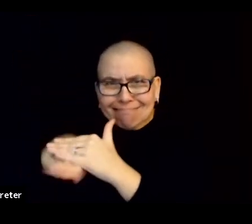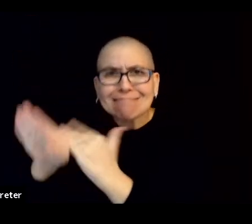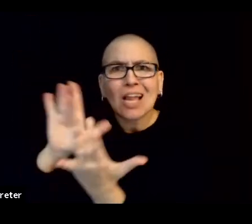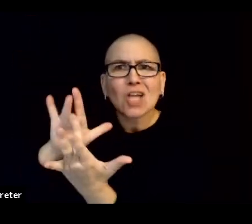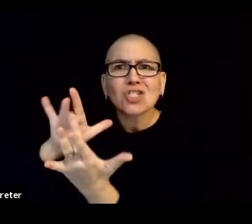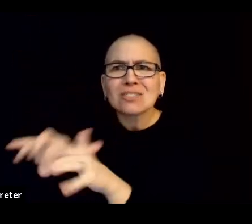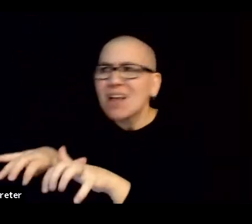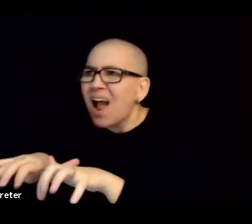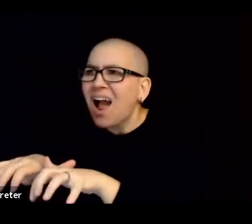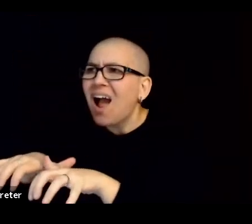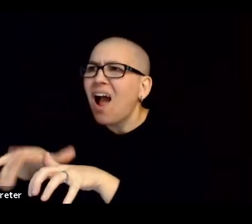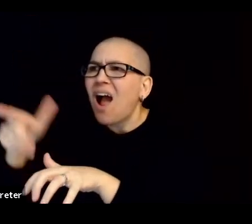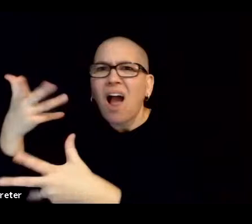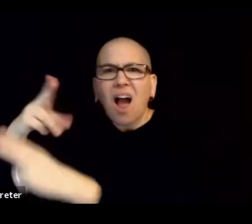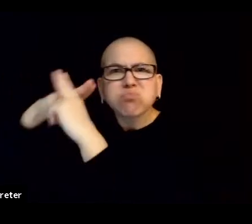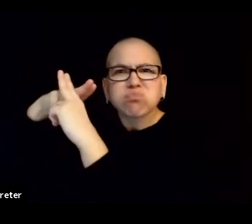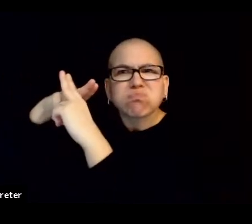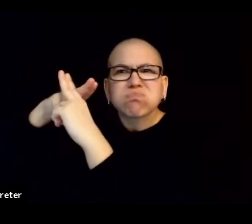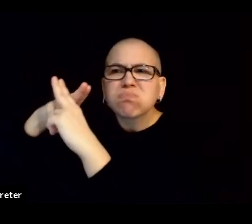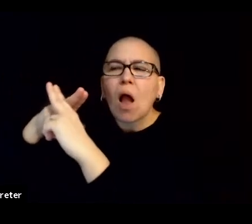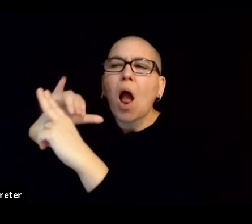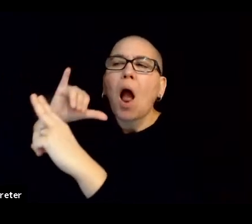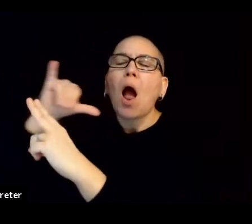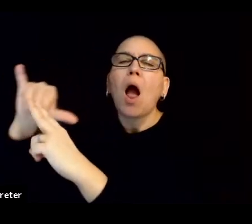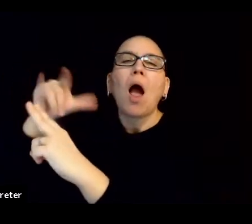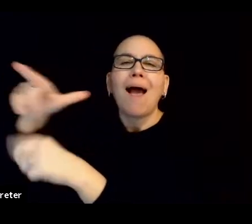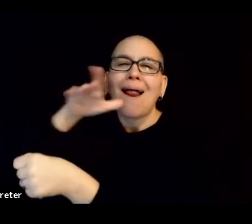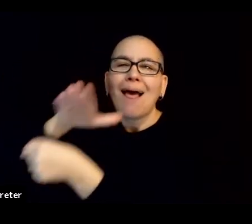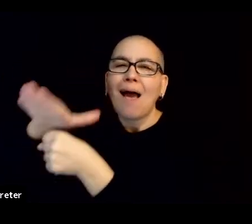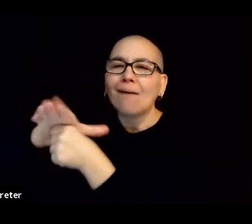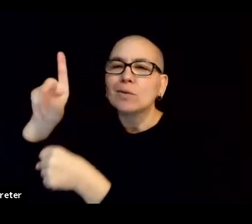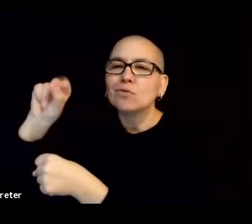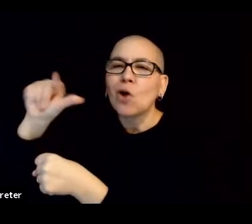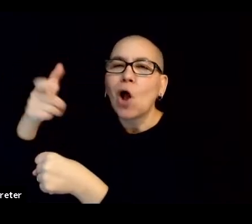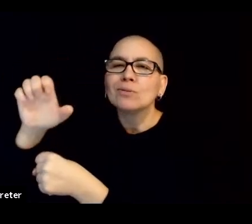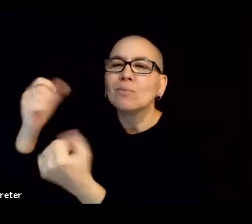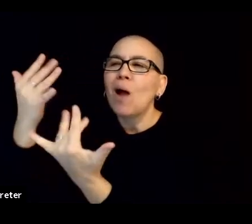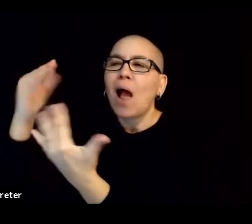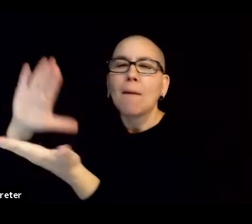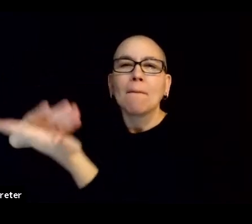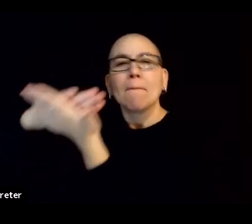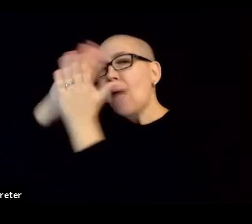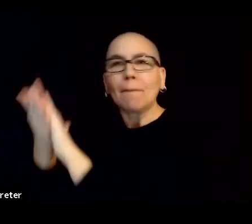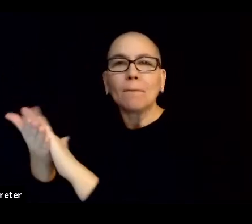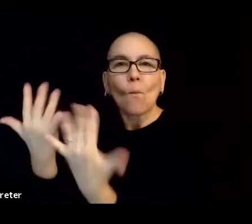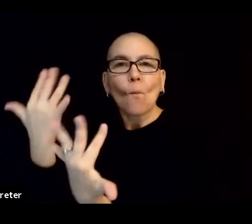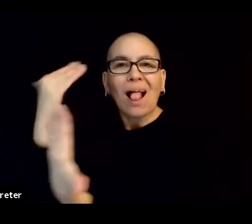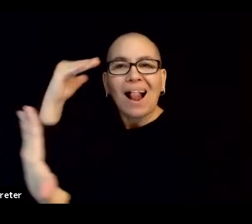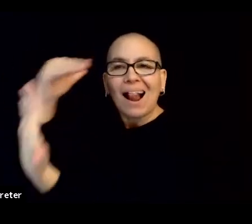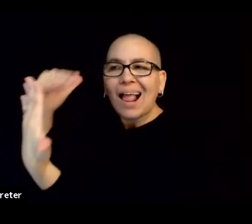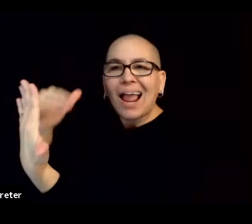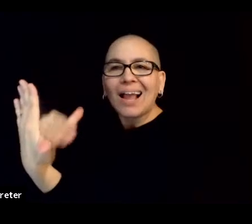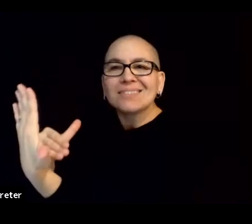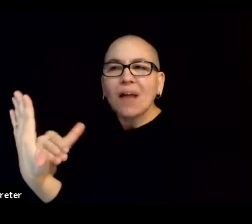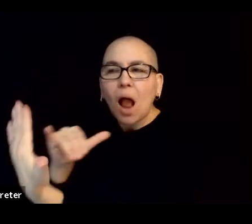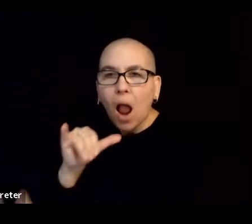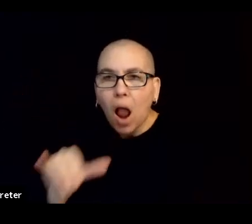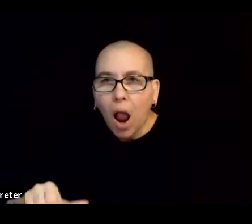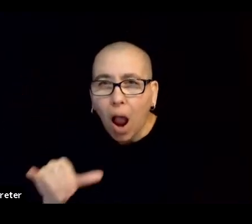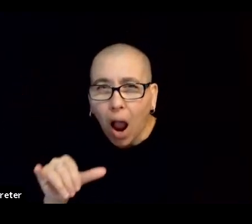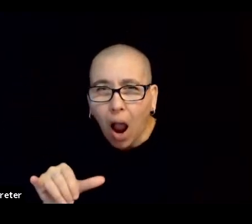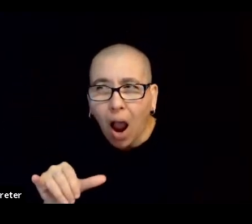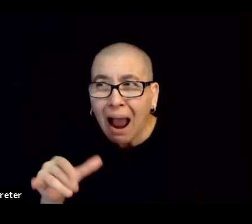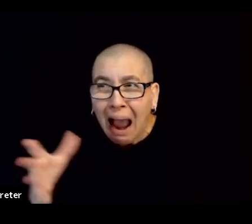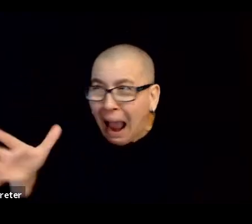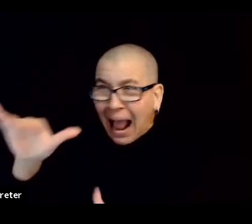list. Now, for teachers and childcare providers, different from the over 65 population, for teachers and childcare